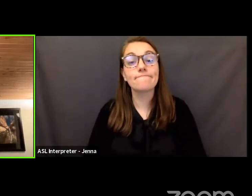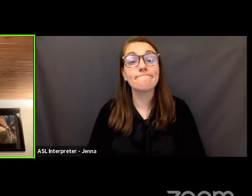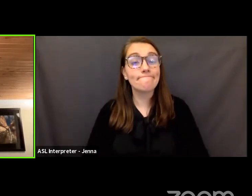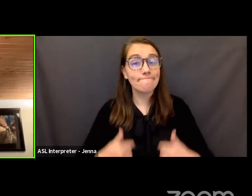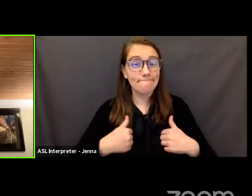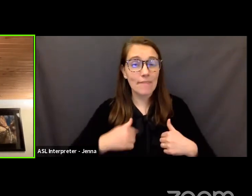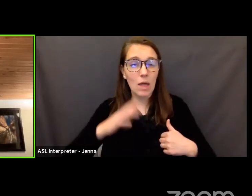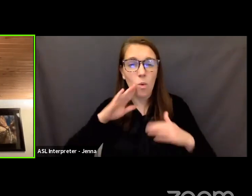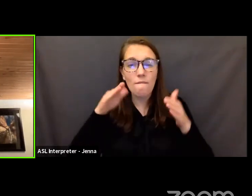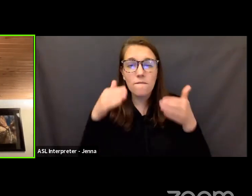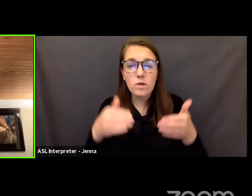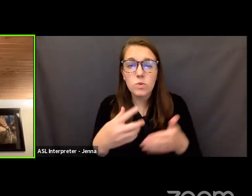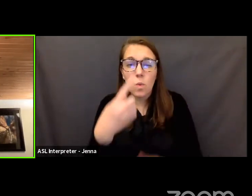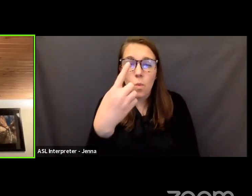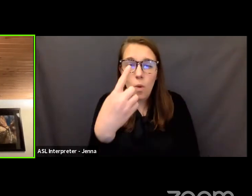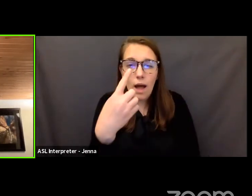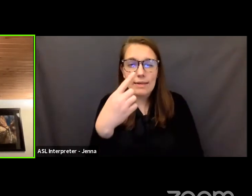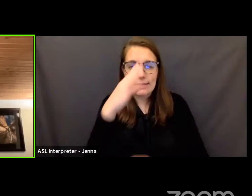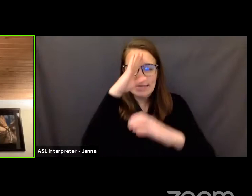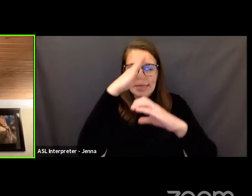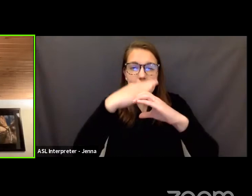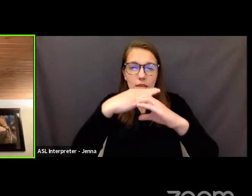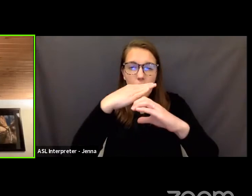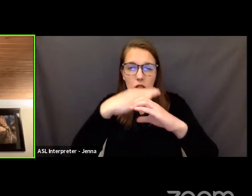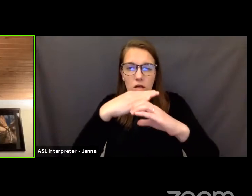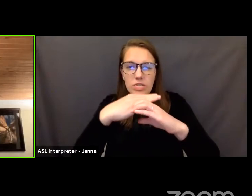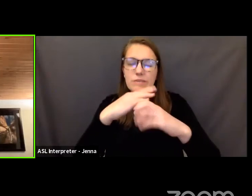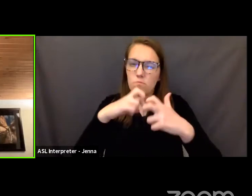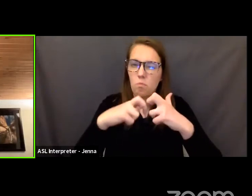one theologically problematic premise.